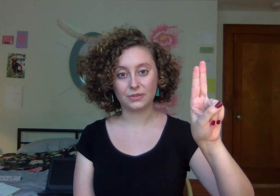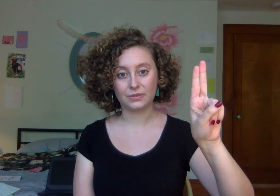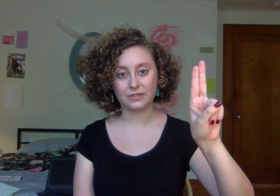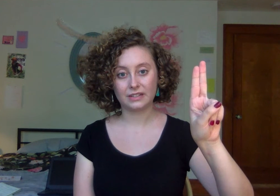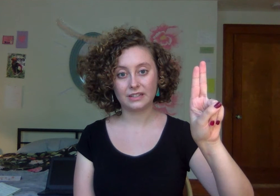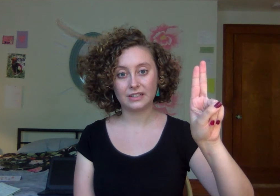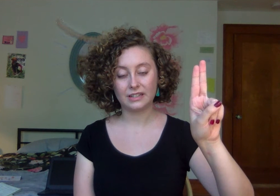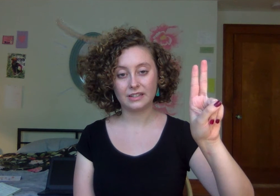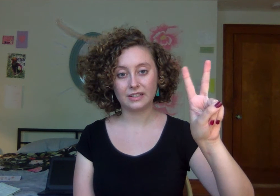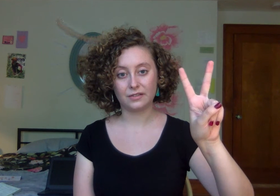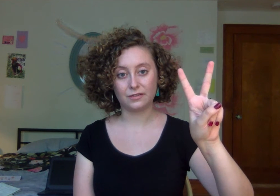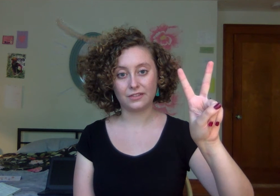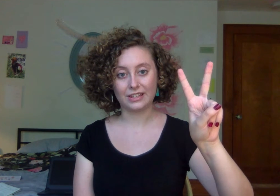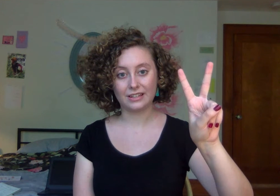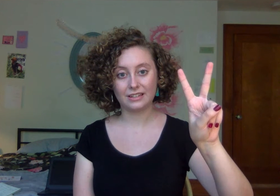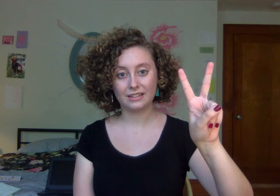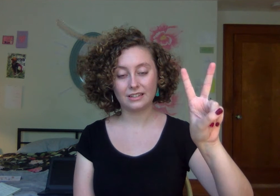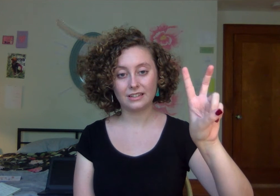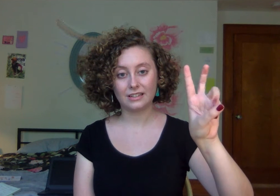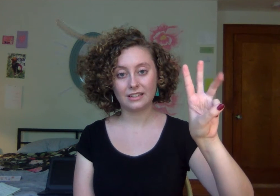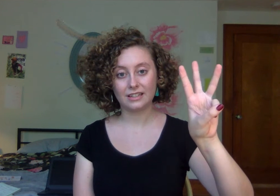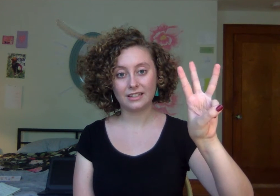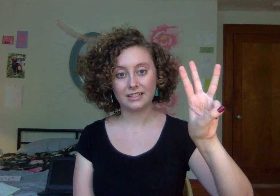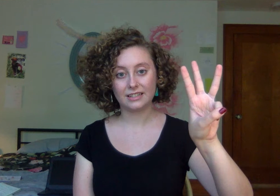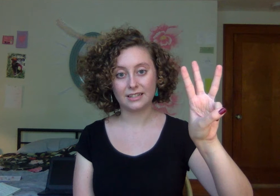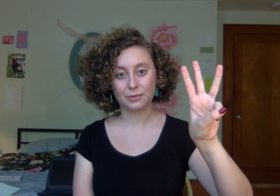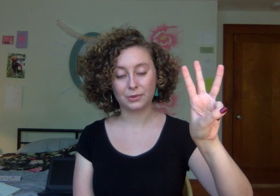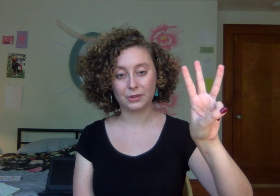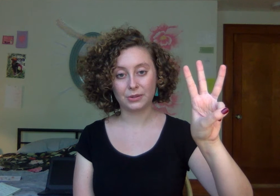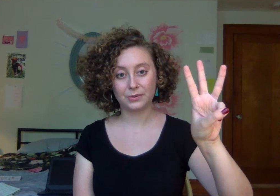U, V, W,